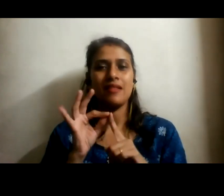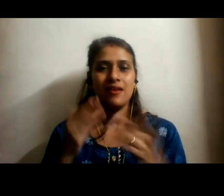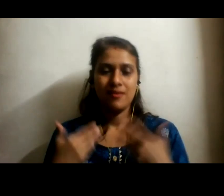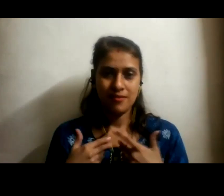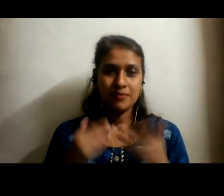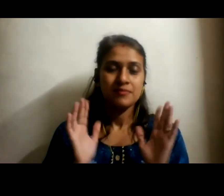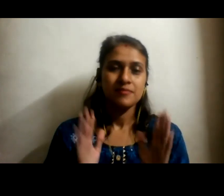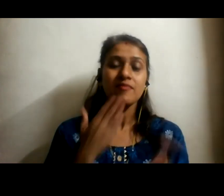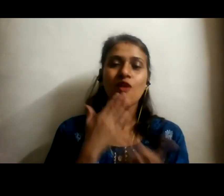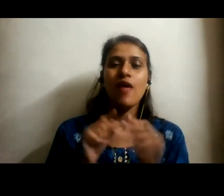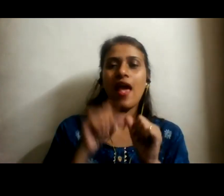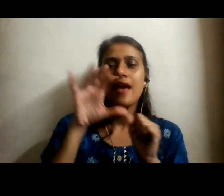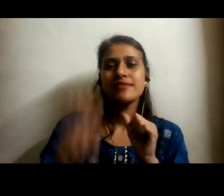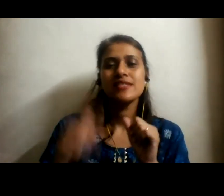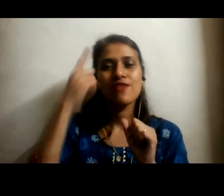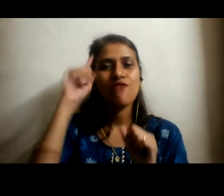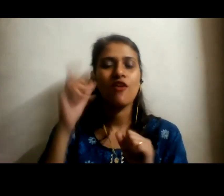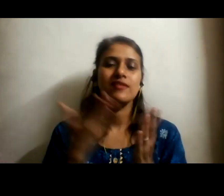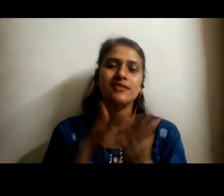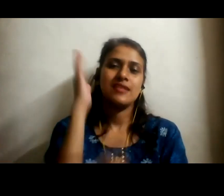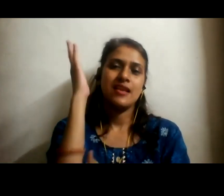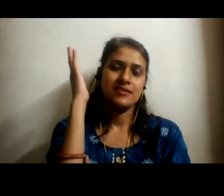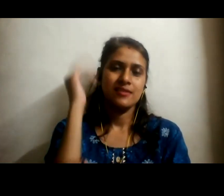session more accessible.